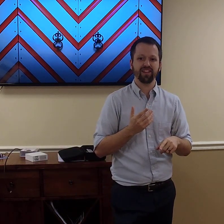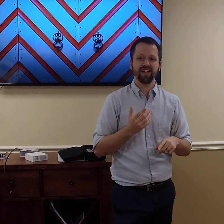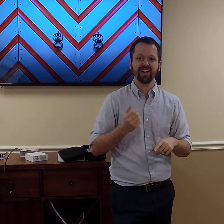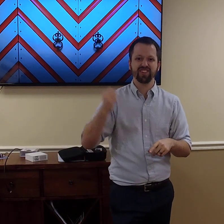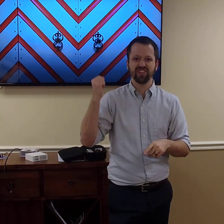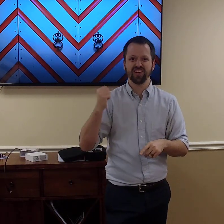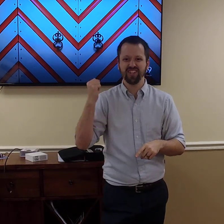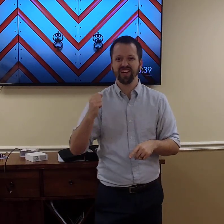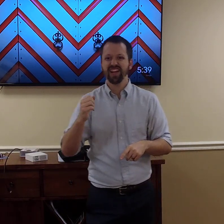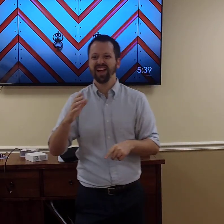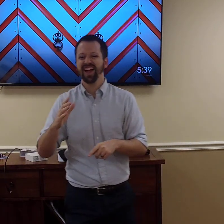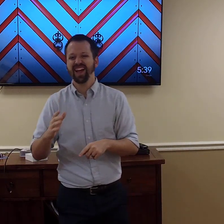yeah.